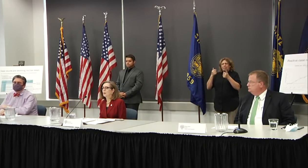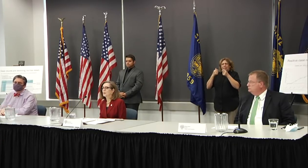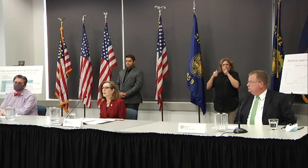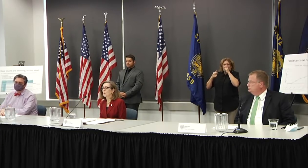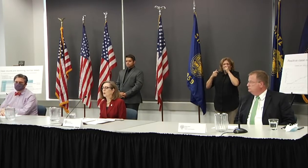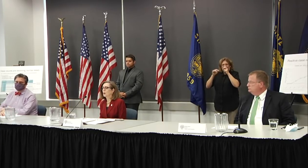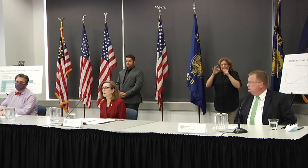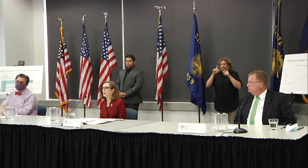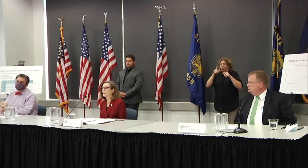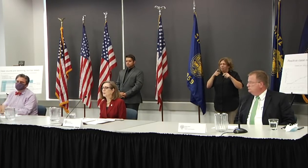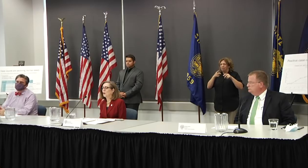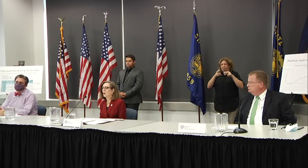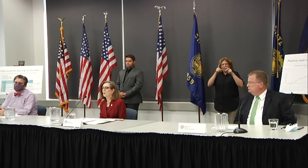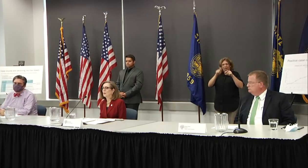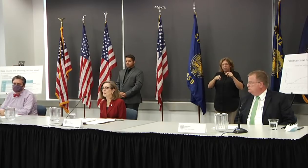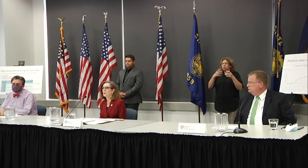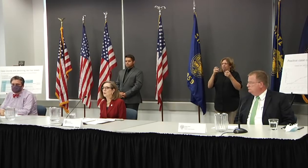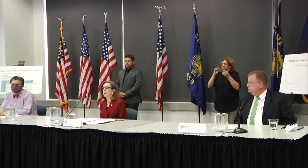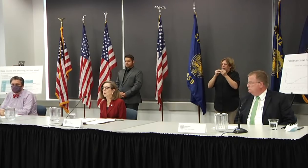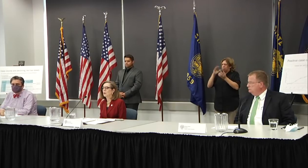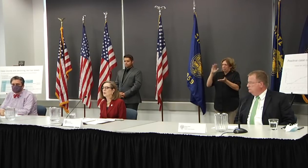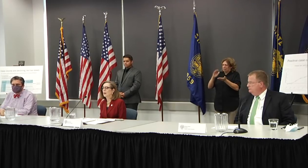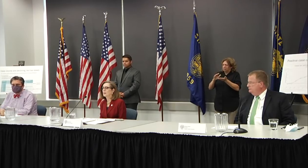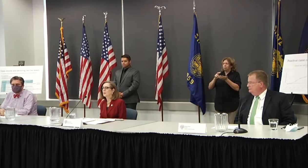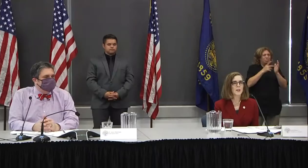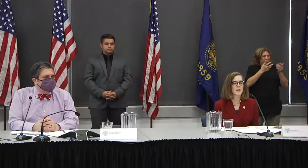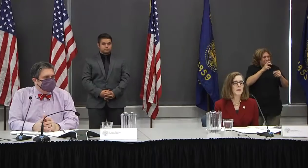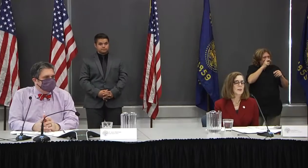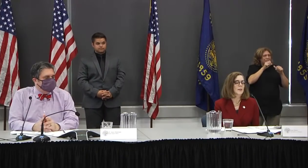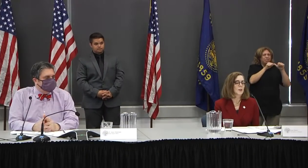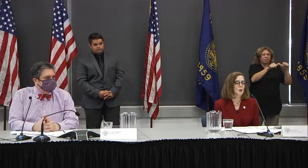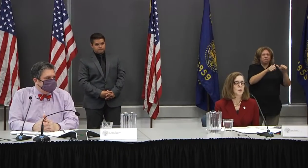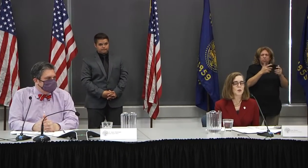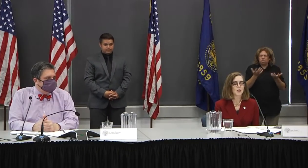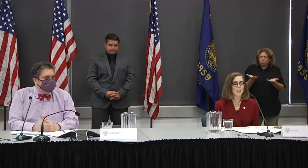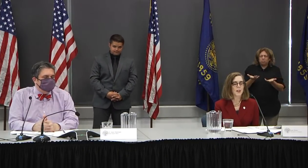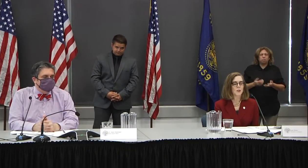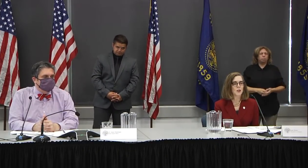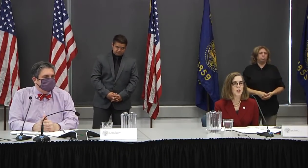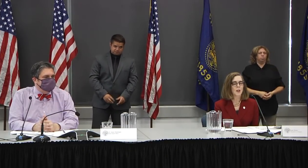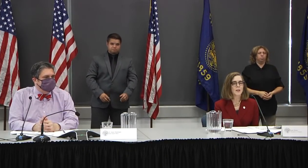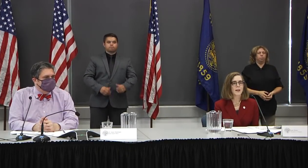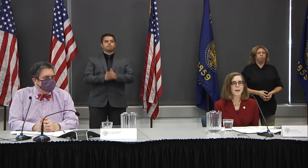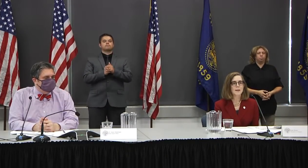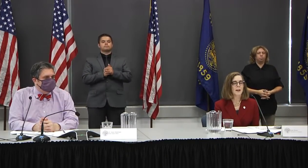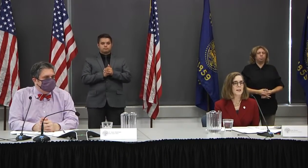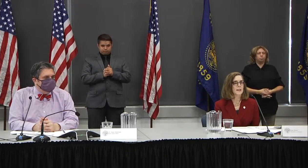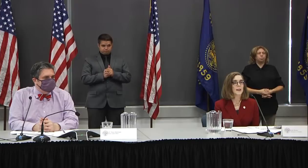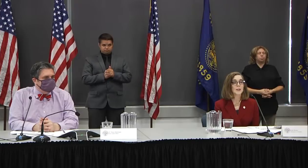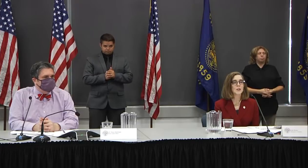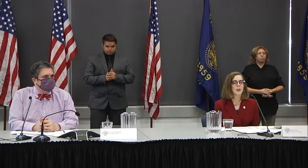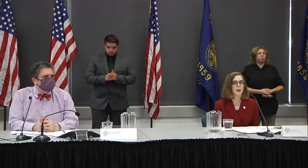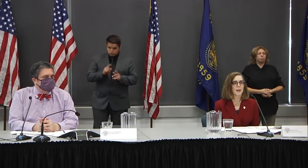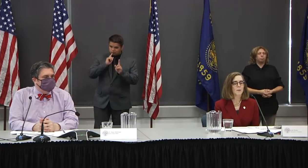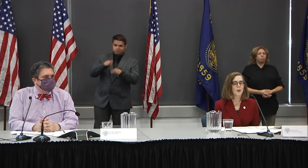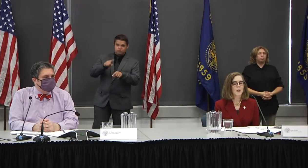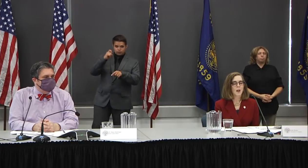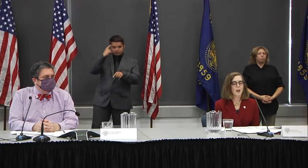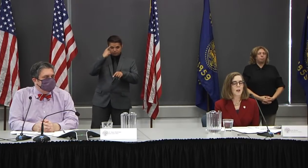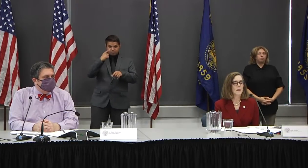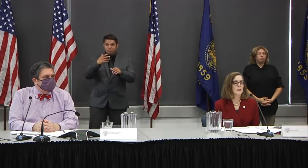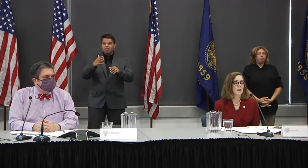I'm asking Oregonians, all of us, to work collectively. This is a culture change, Ted, and it takes